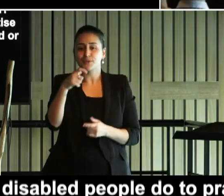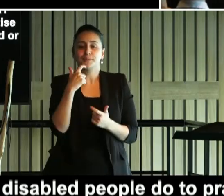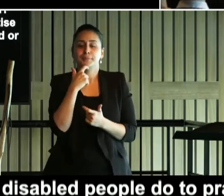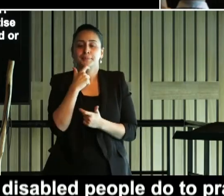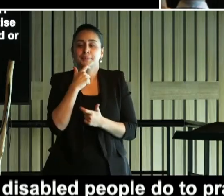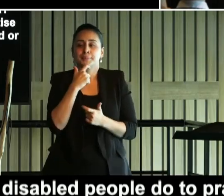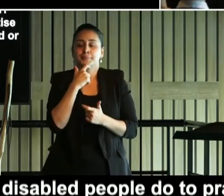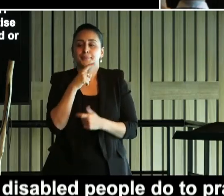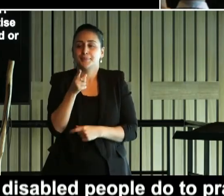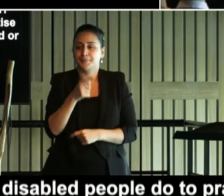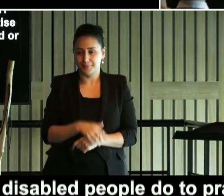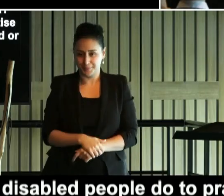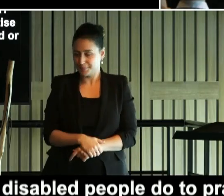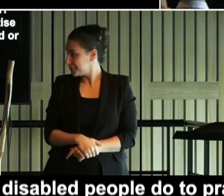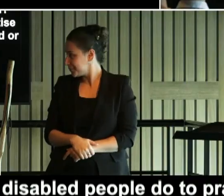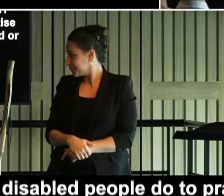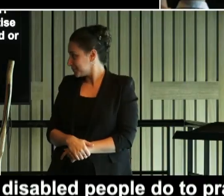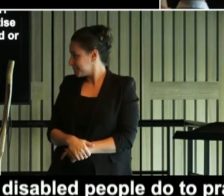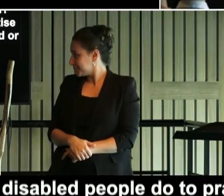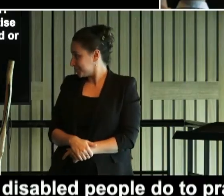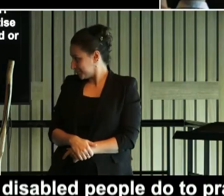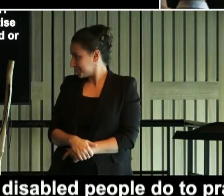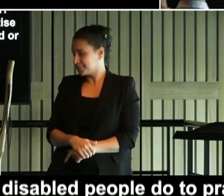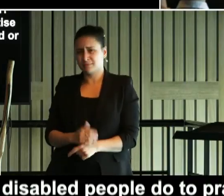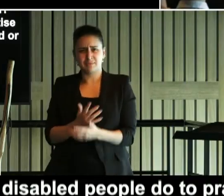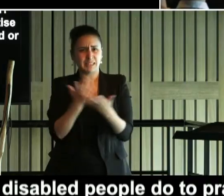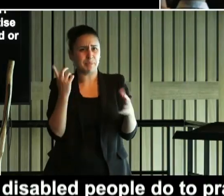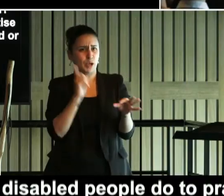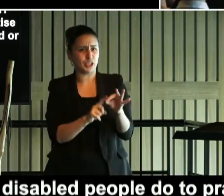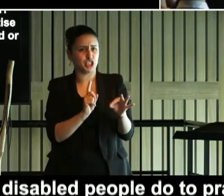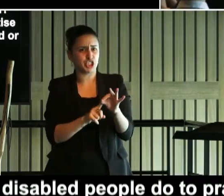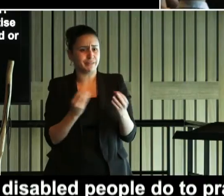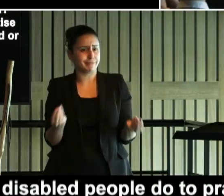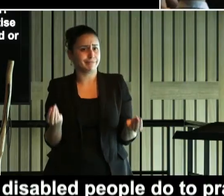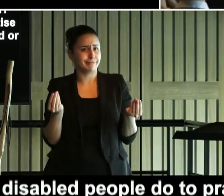Want to take that one? That's a big question.